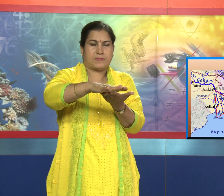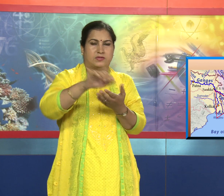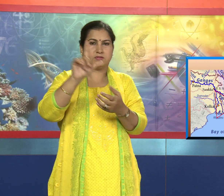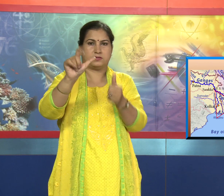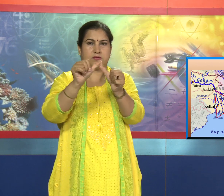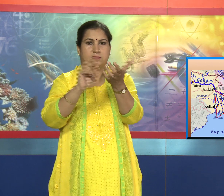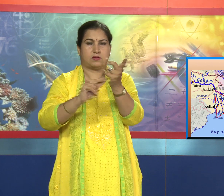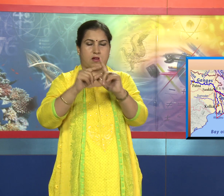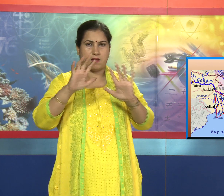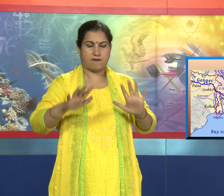at the mouth of a river